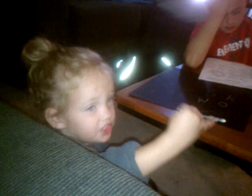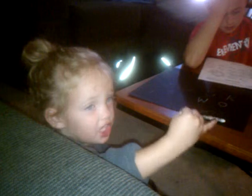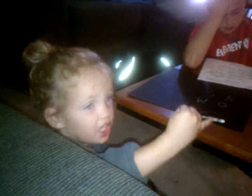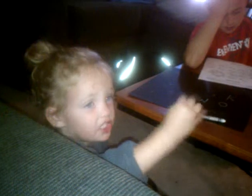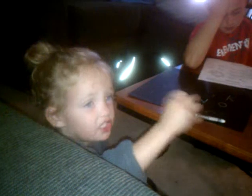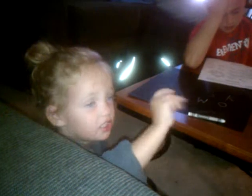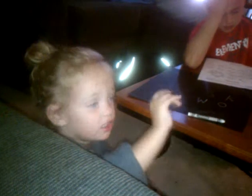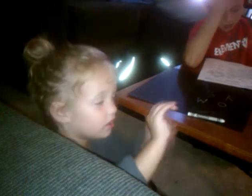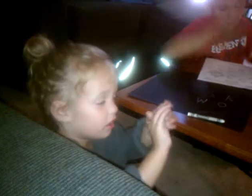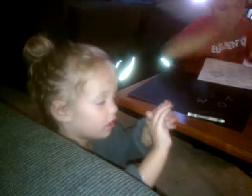K,